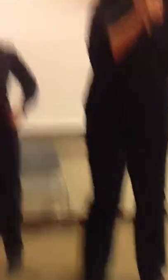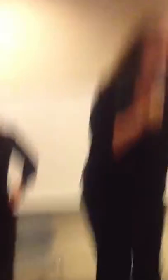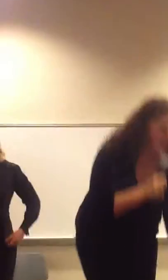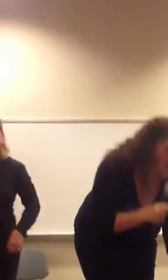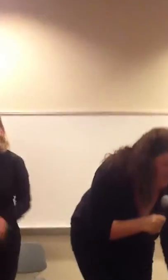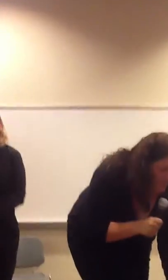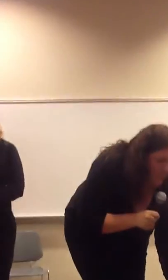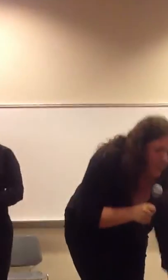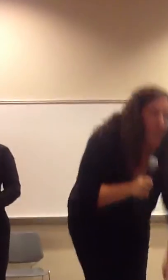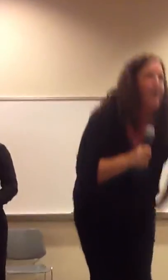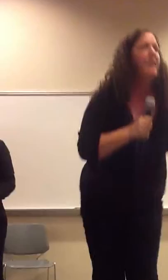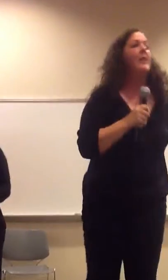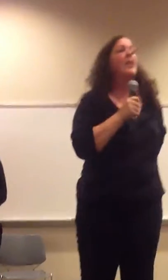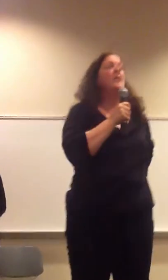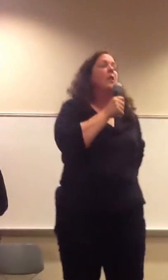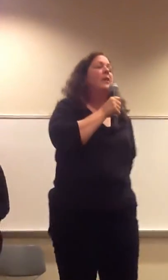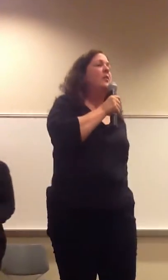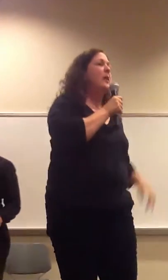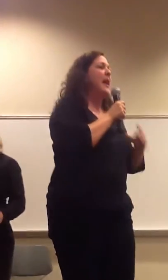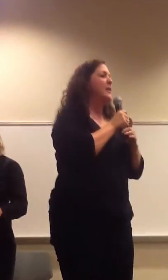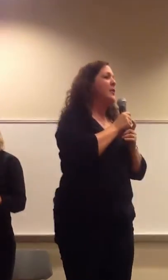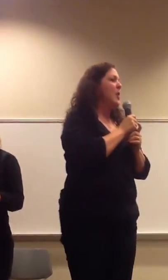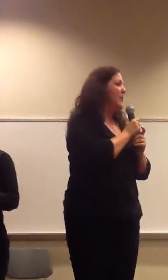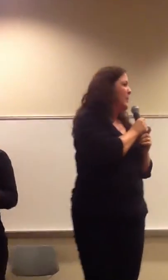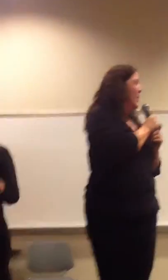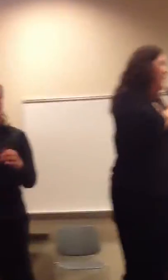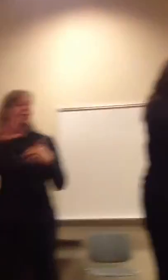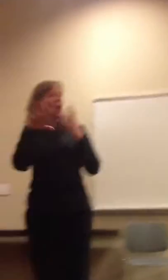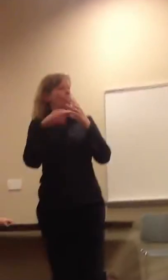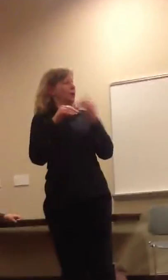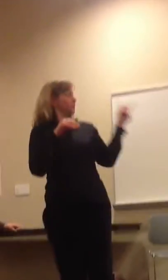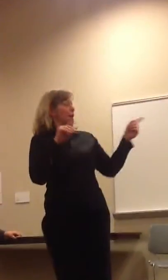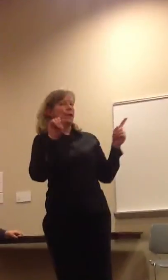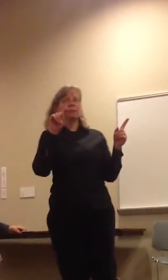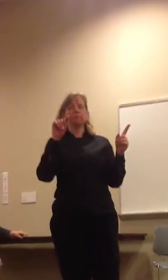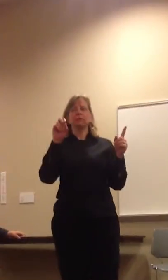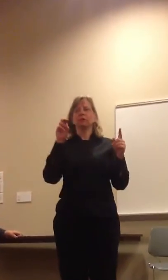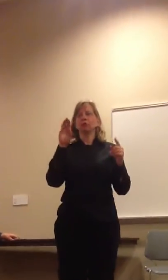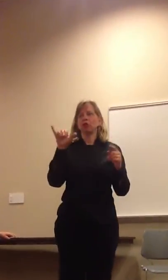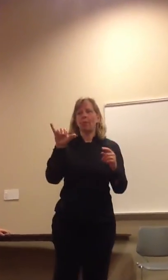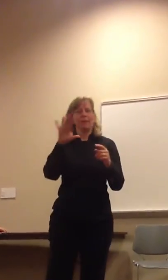hot. Okay. So I just want to add to Tommy's comment